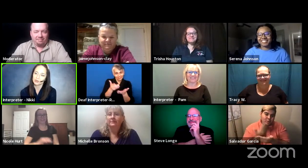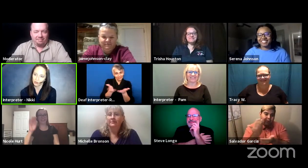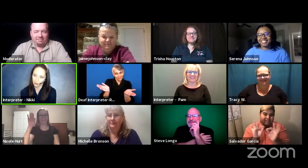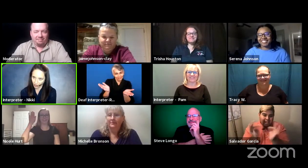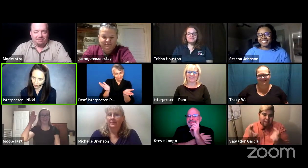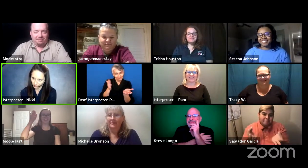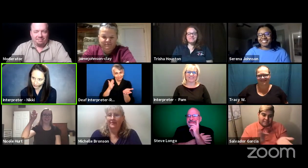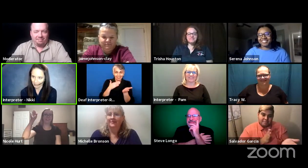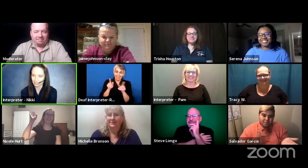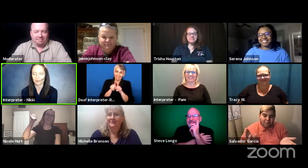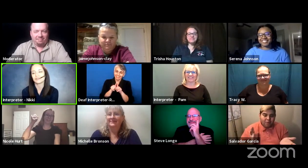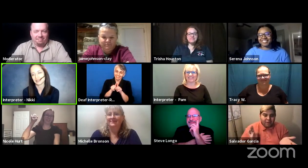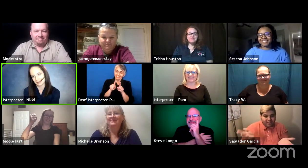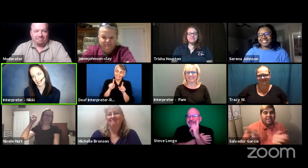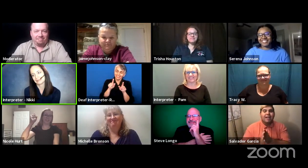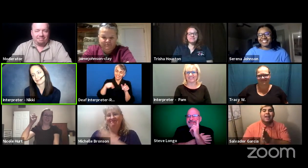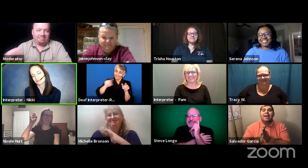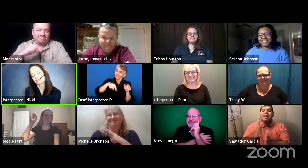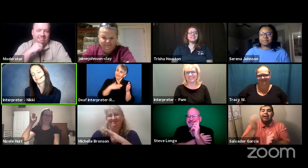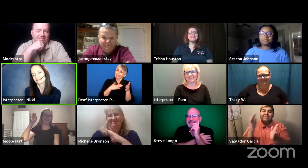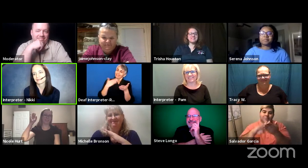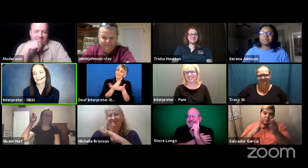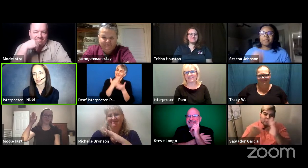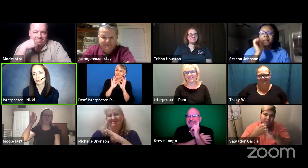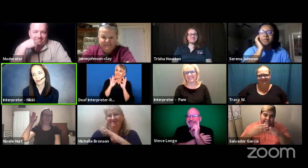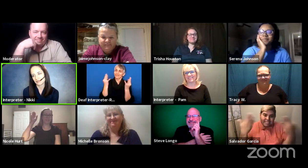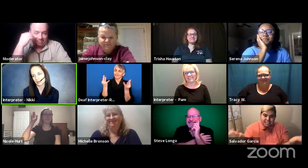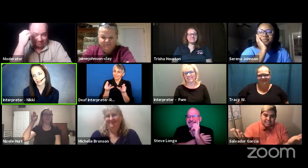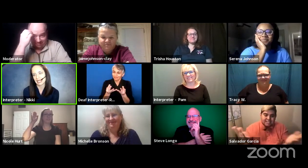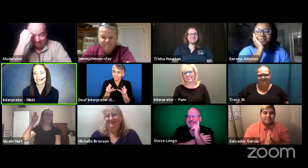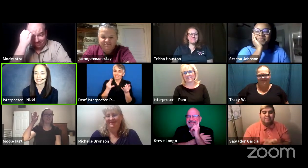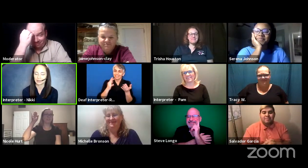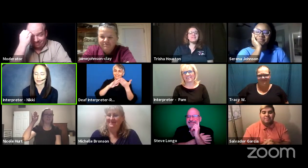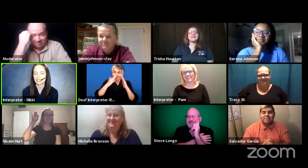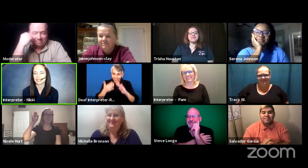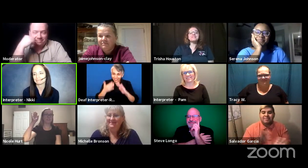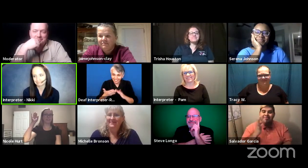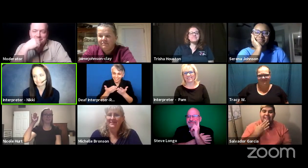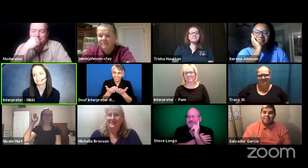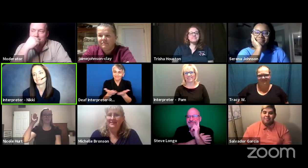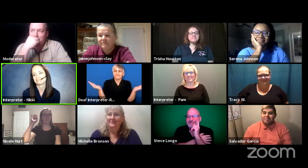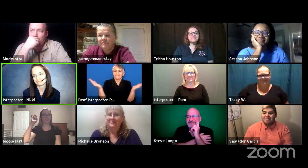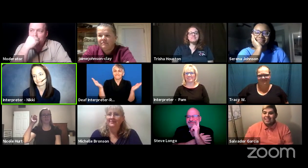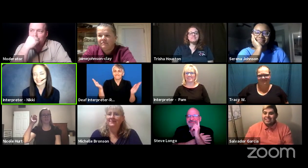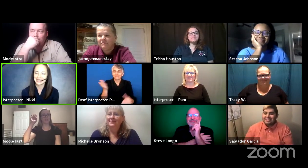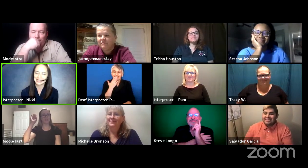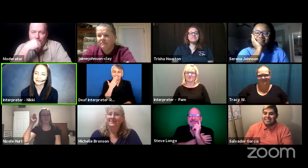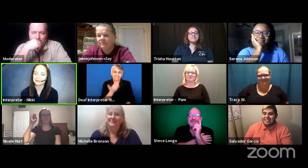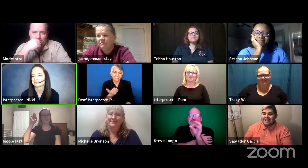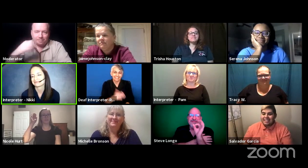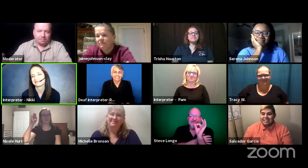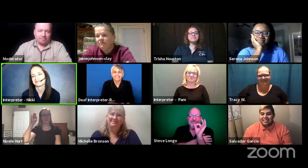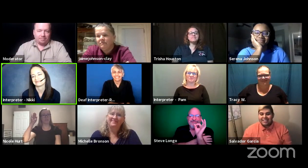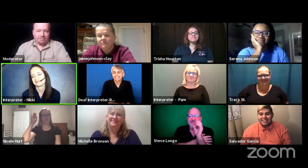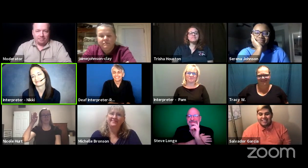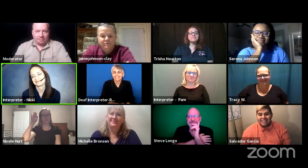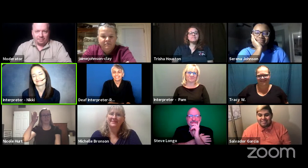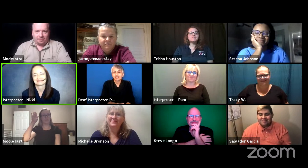you all, my new family, my new board family and community. Thank you.